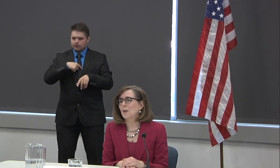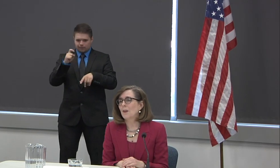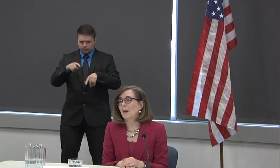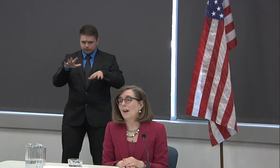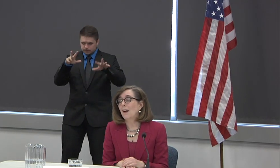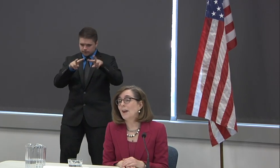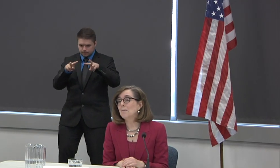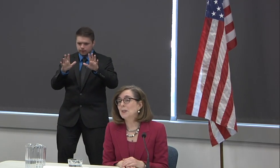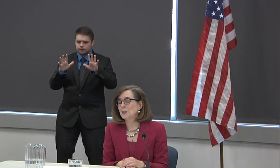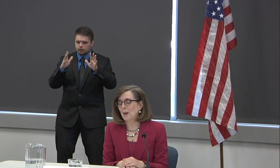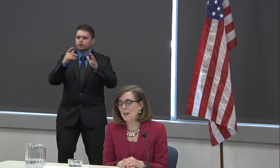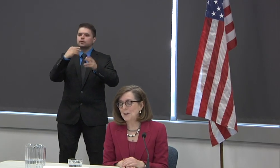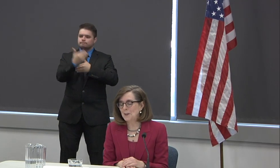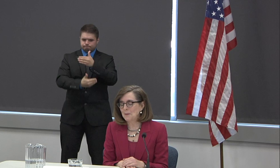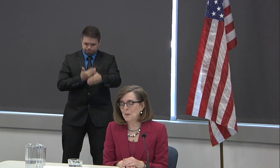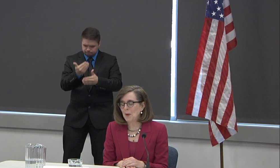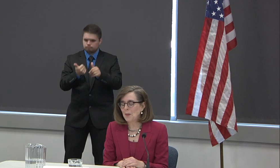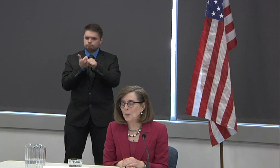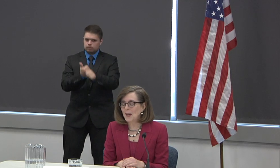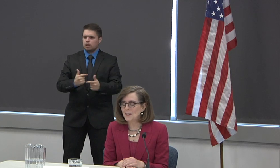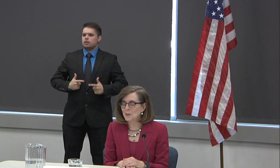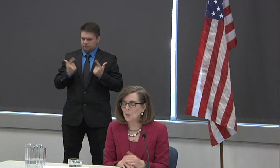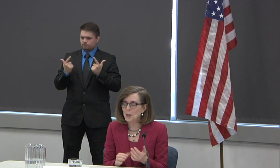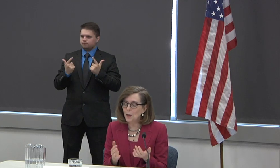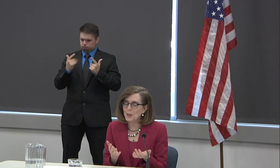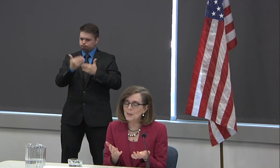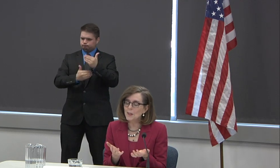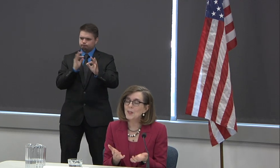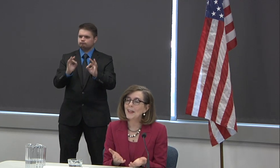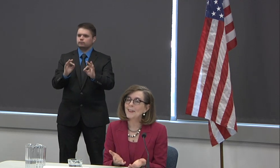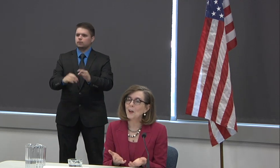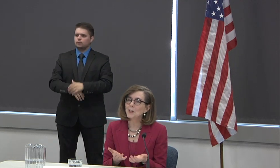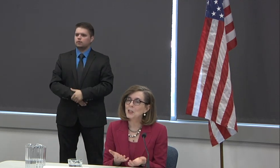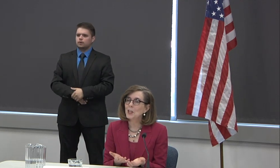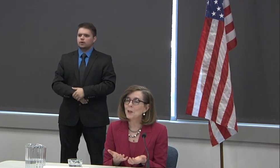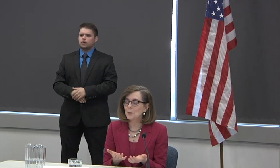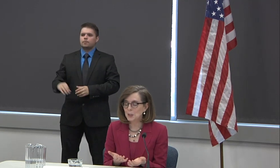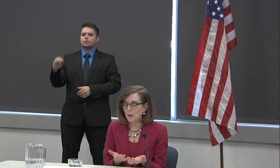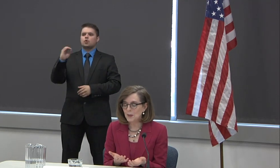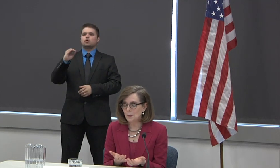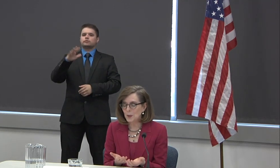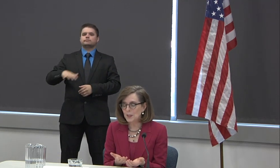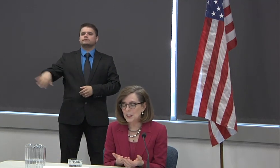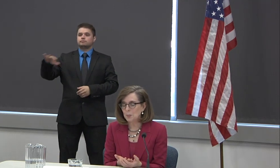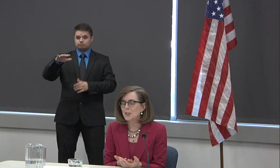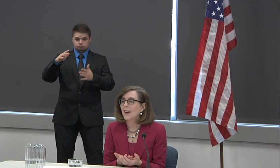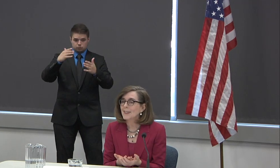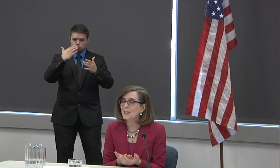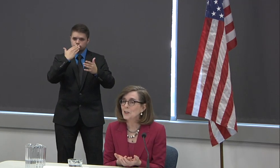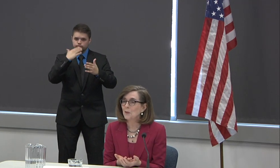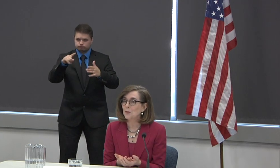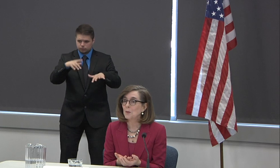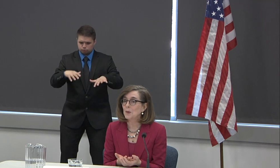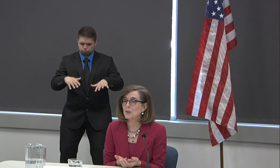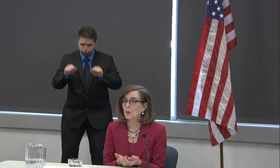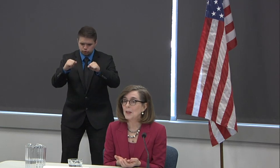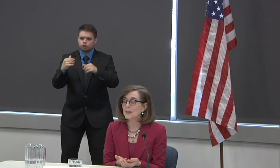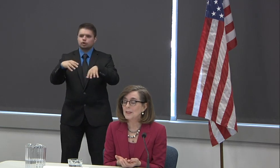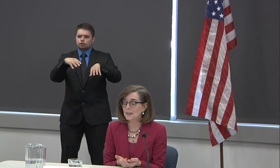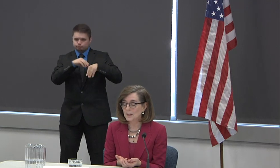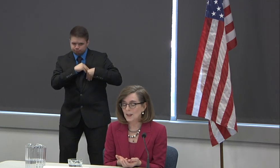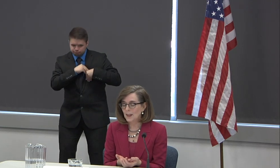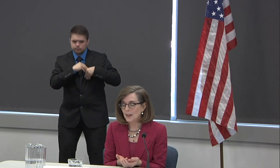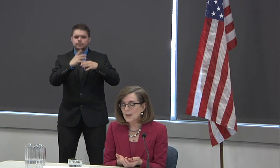However, I'm inspired by the ways Oregonians have taken on a shared responsibility to protect each other through this